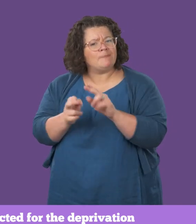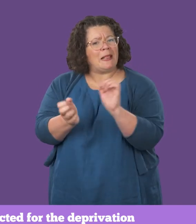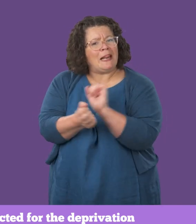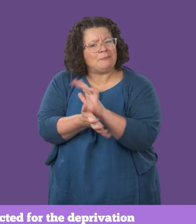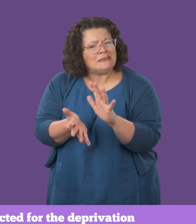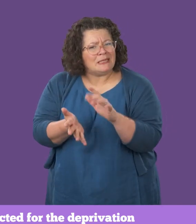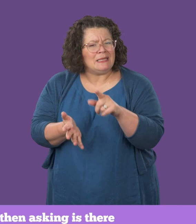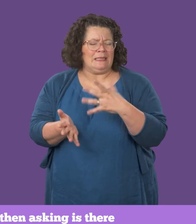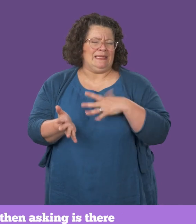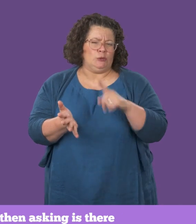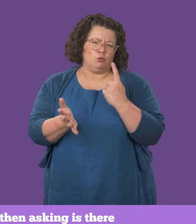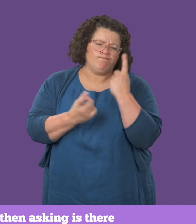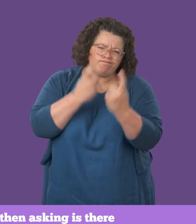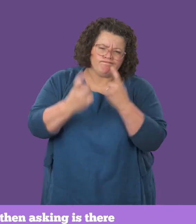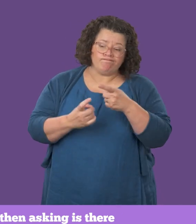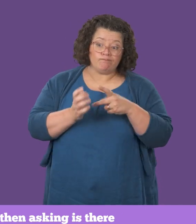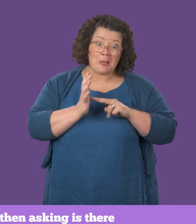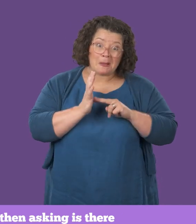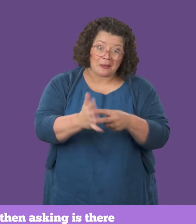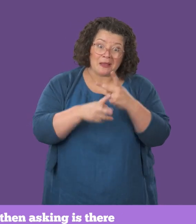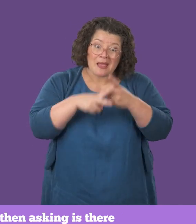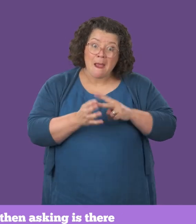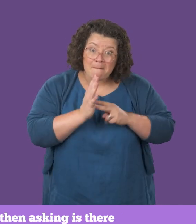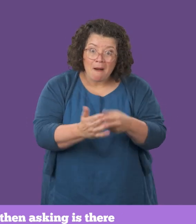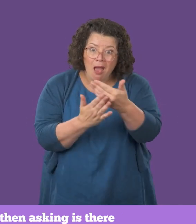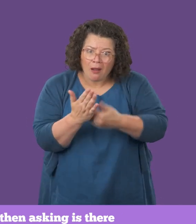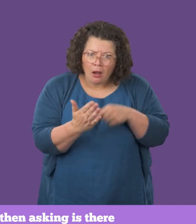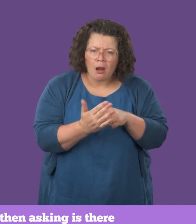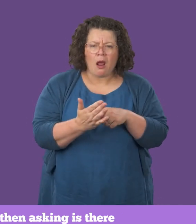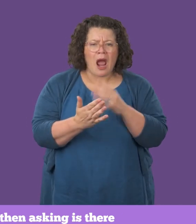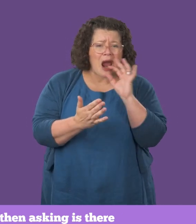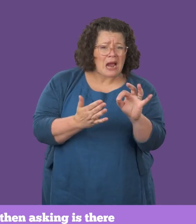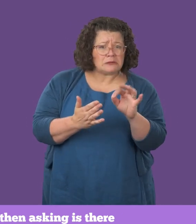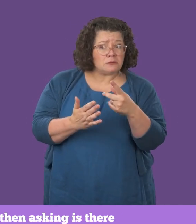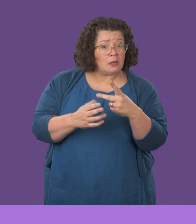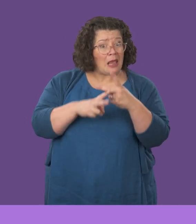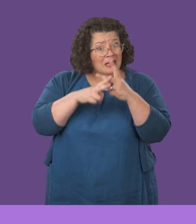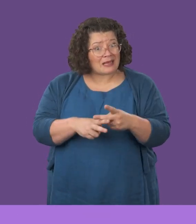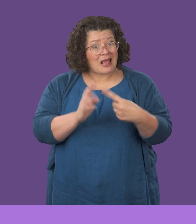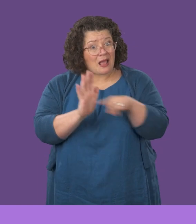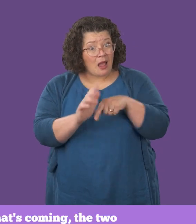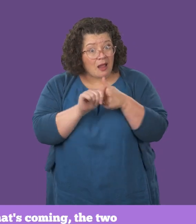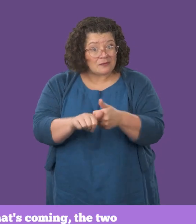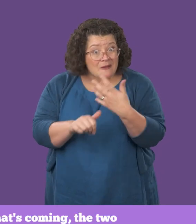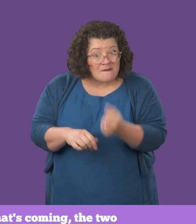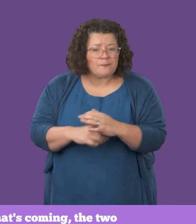at the person's care plan, of course, but then asking, is there a Care Act advocate around to support them with that? And again, what's